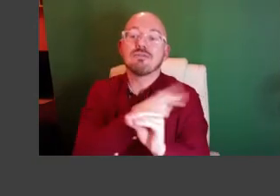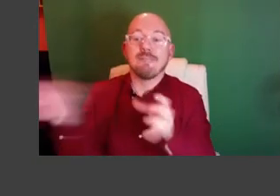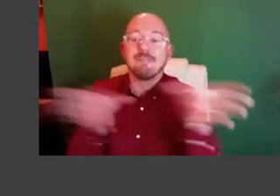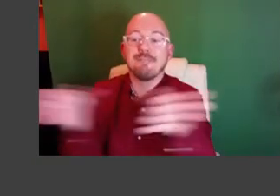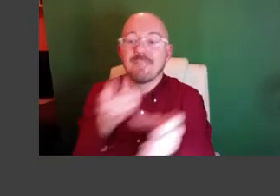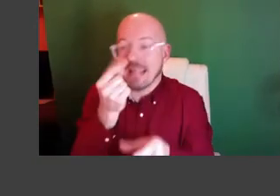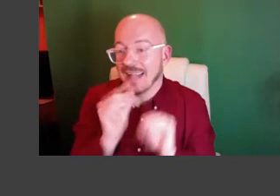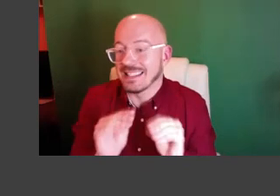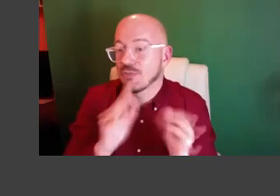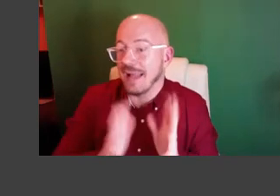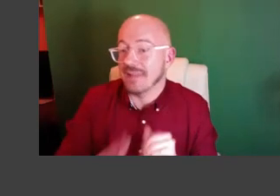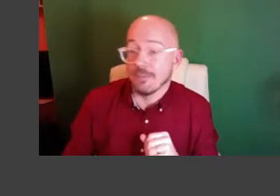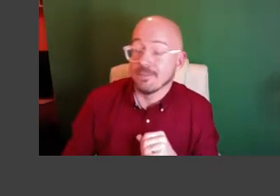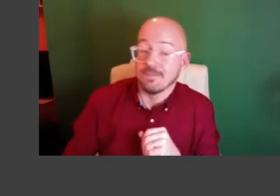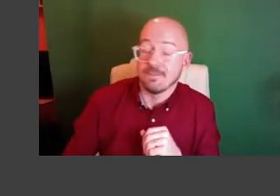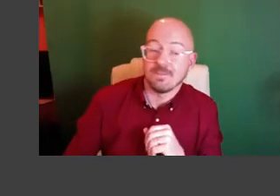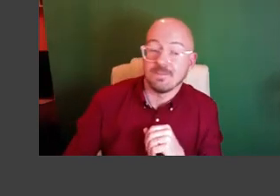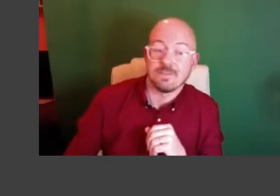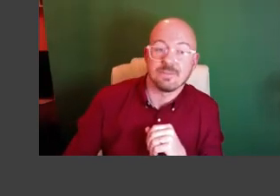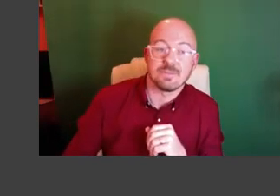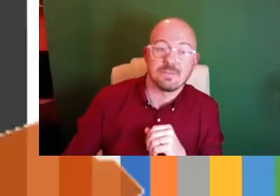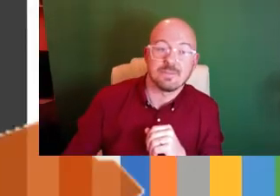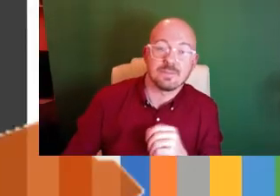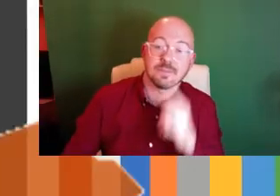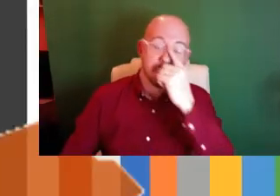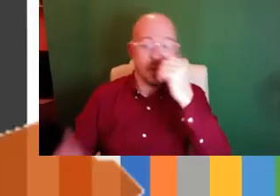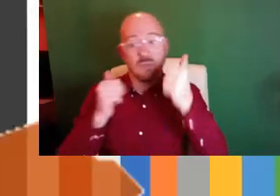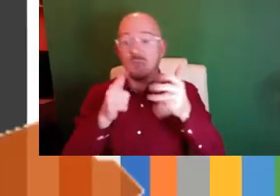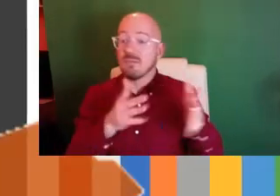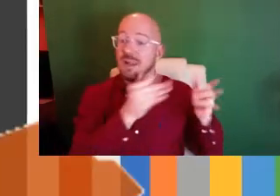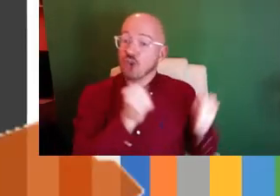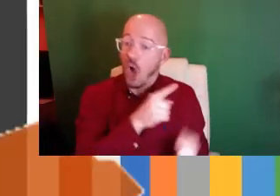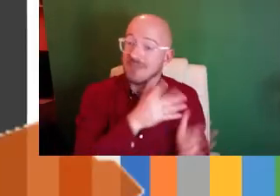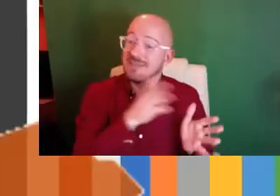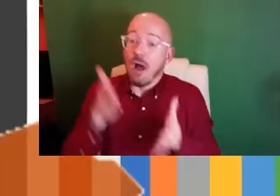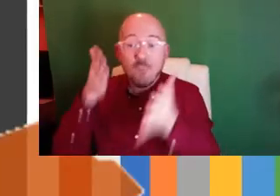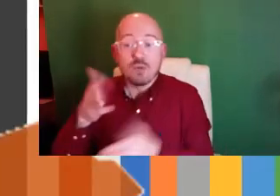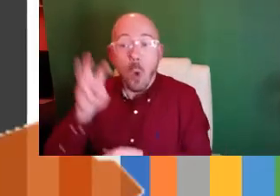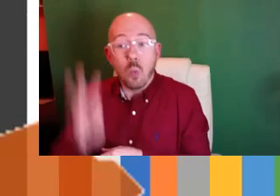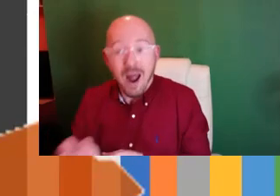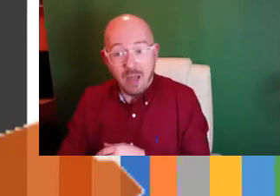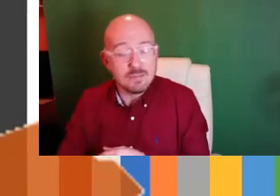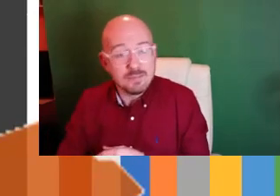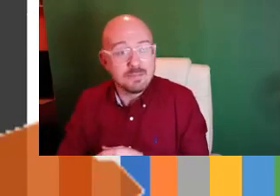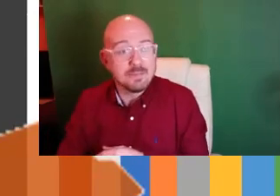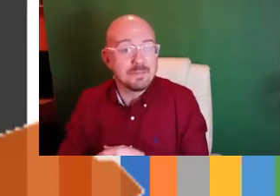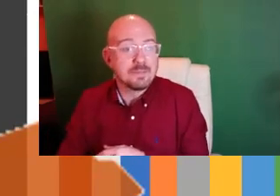higher qualification once there are more qualified teachers to actually teach BSL in schools.